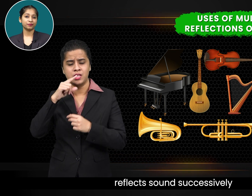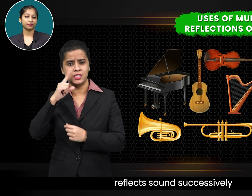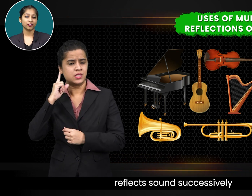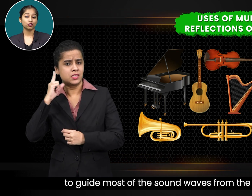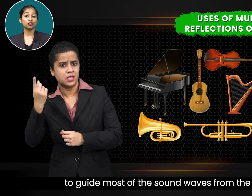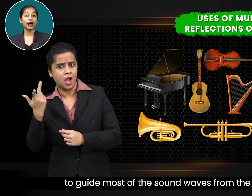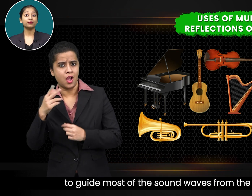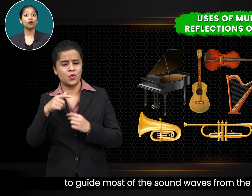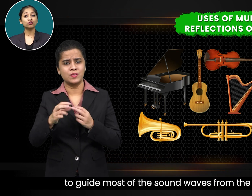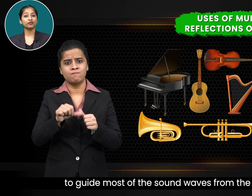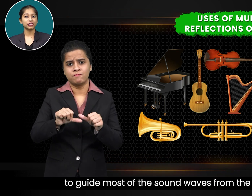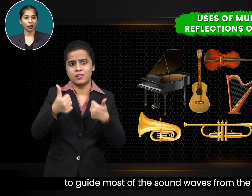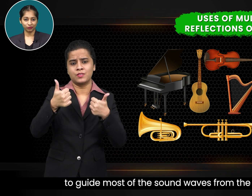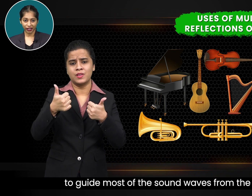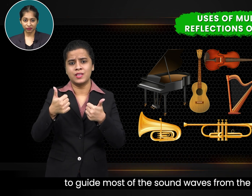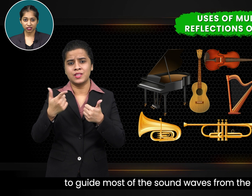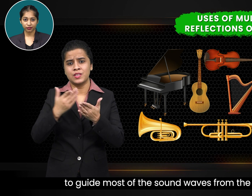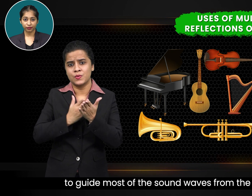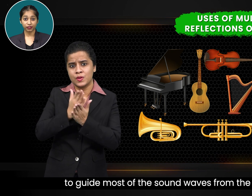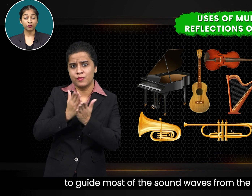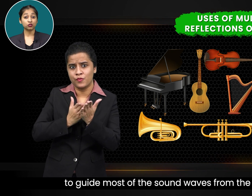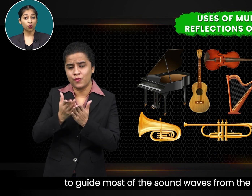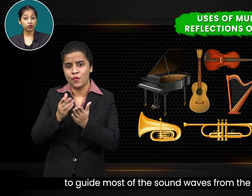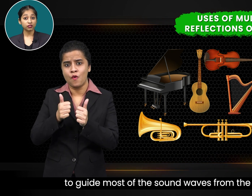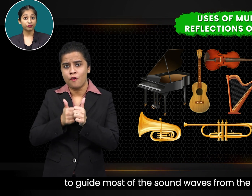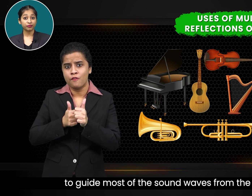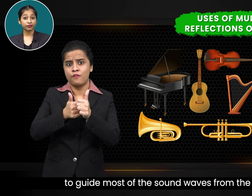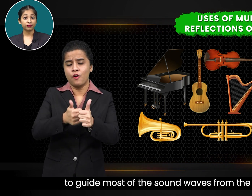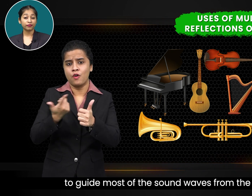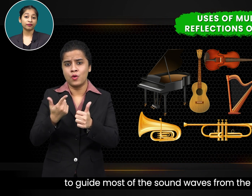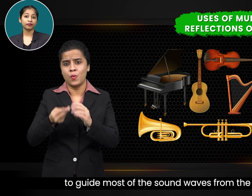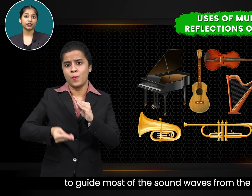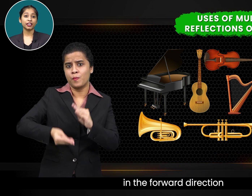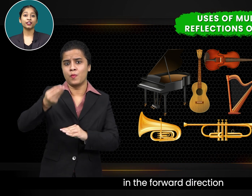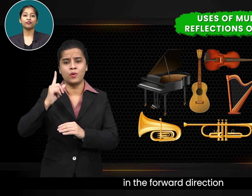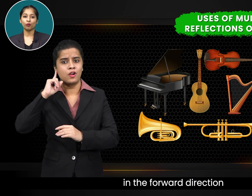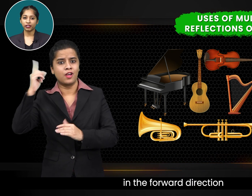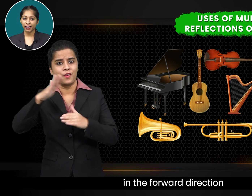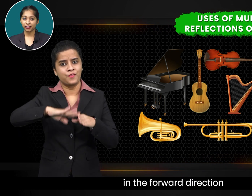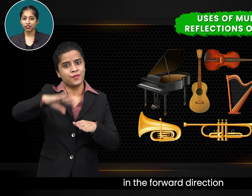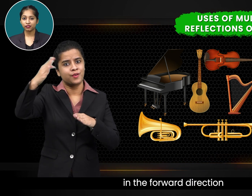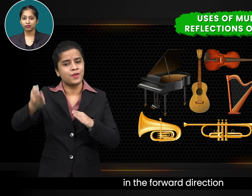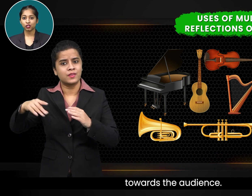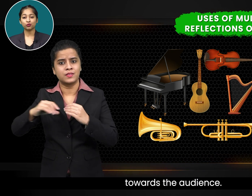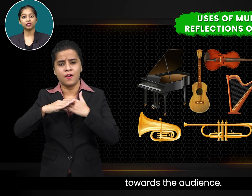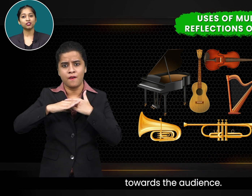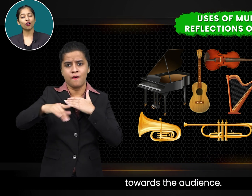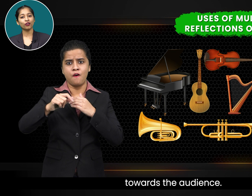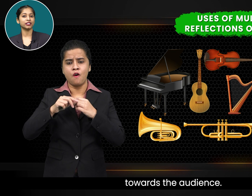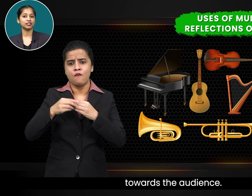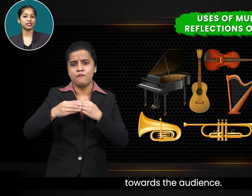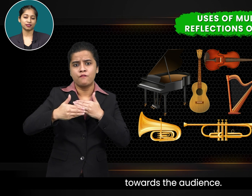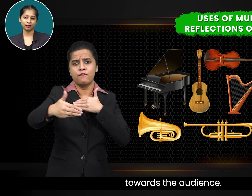successively to guide most of the sound waves from the source in the forward direction towards